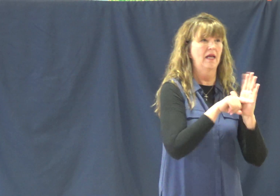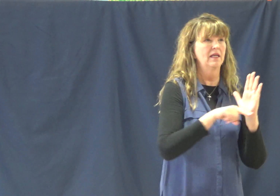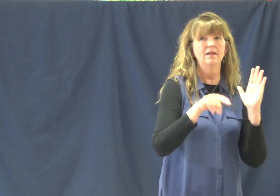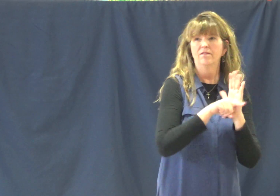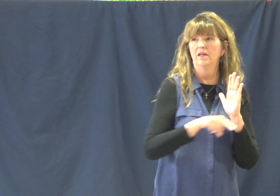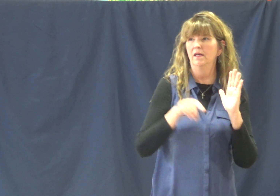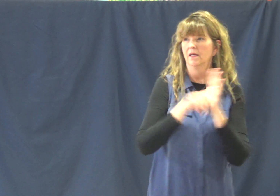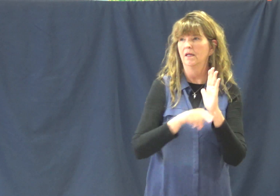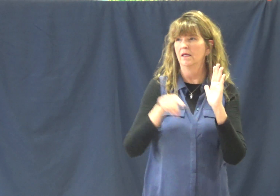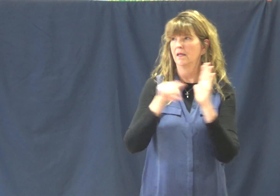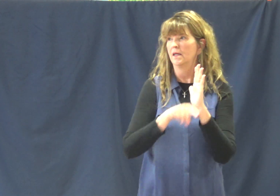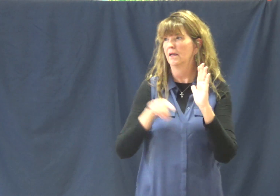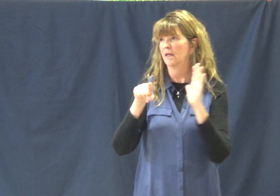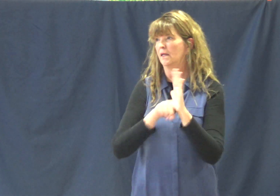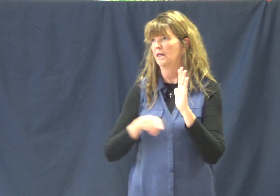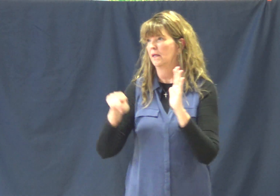It's the sin of negativity.